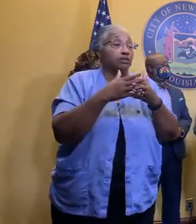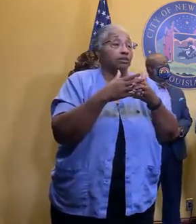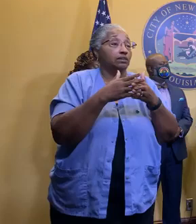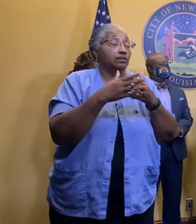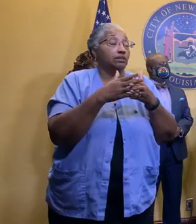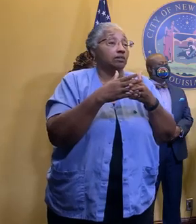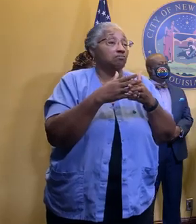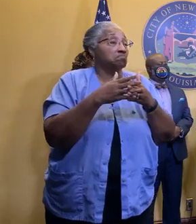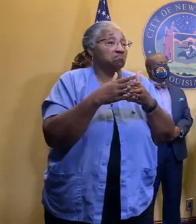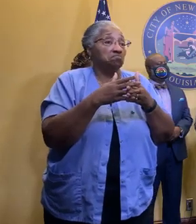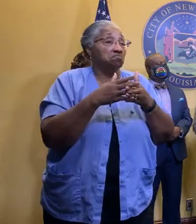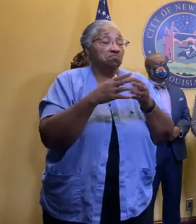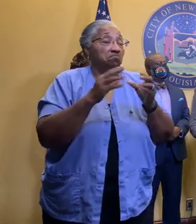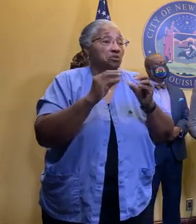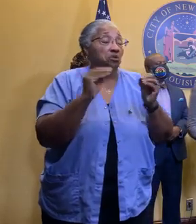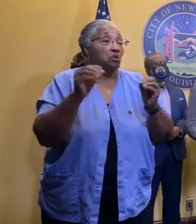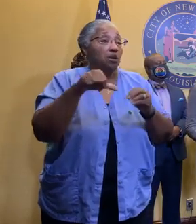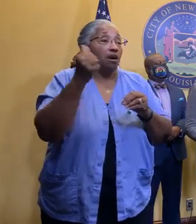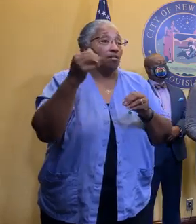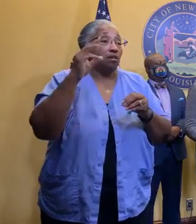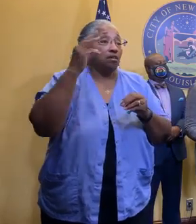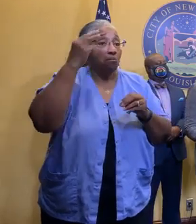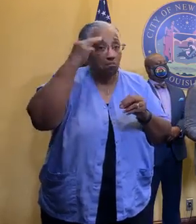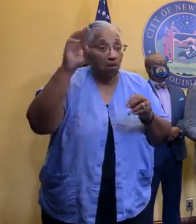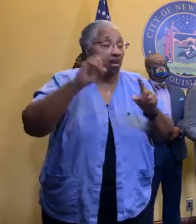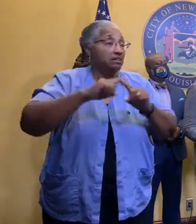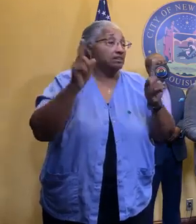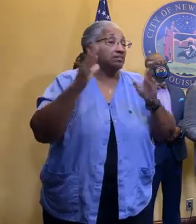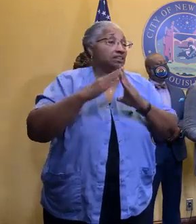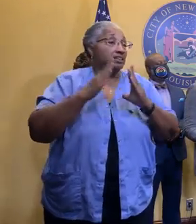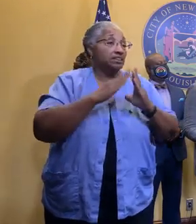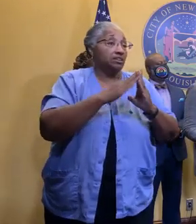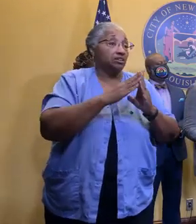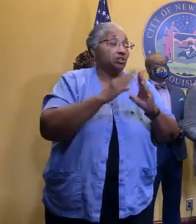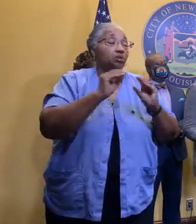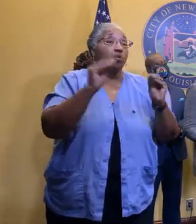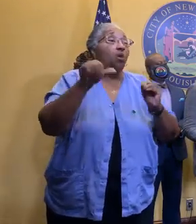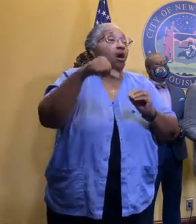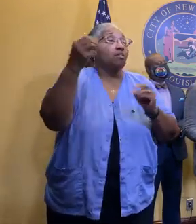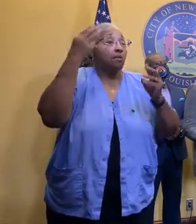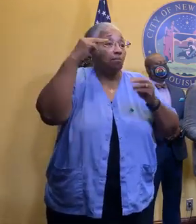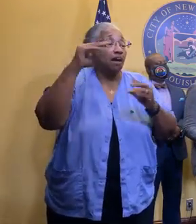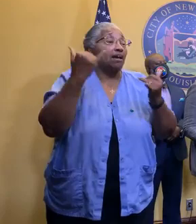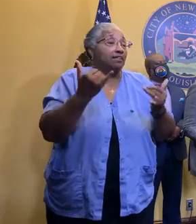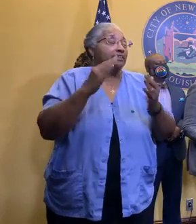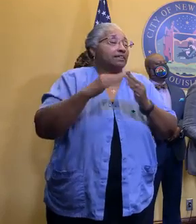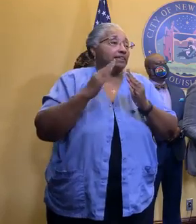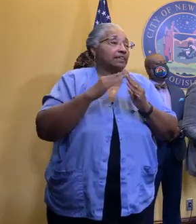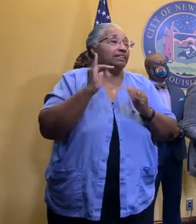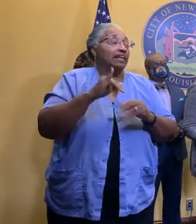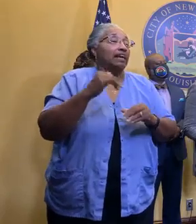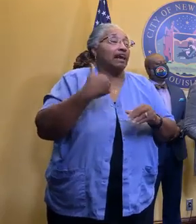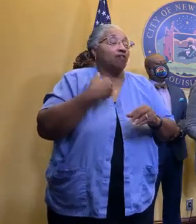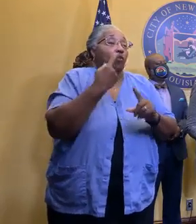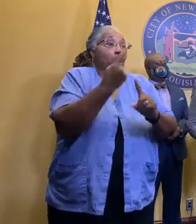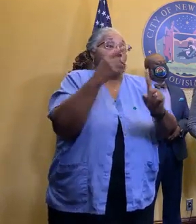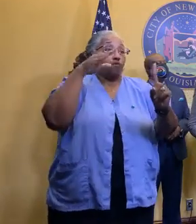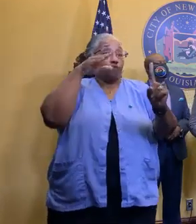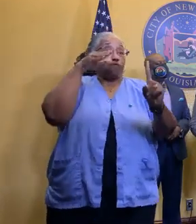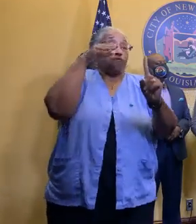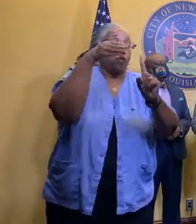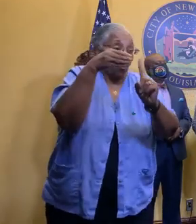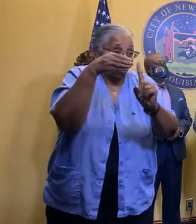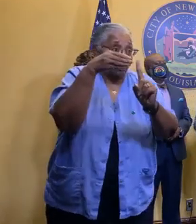and there have not been any other mayors in any other city, and no other mayor in this city that has had a singular focus